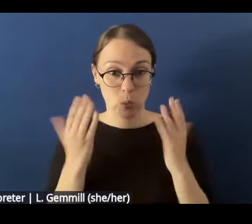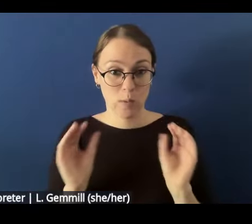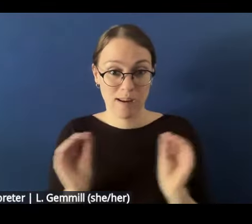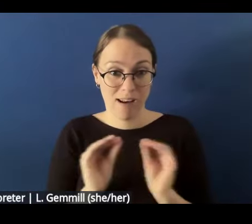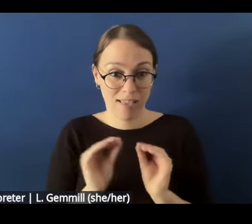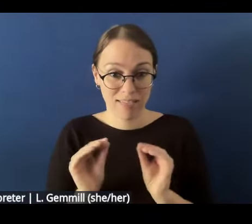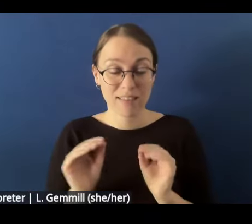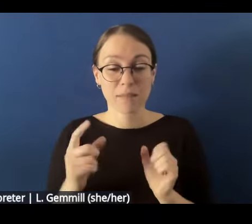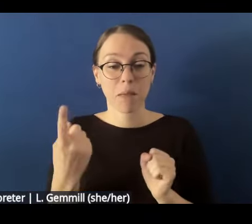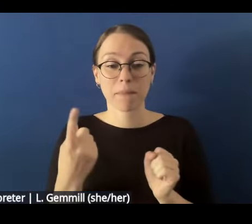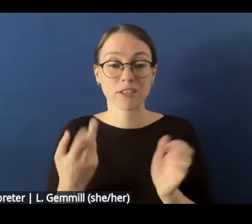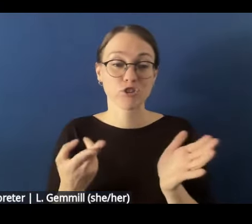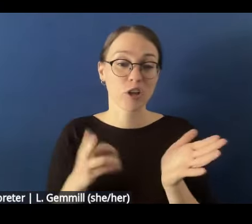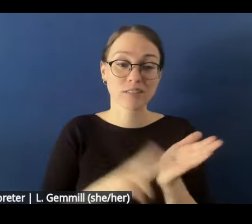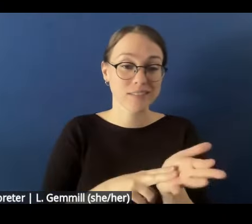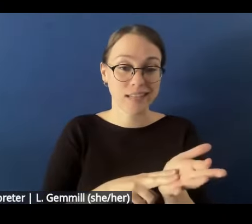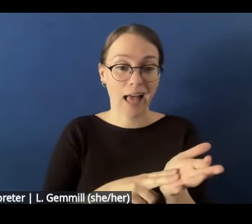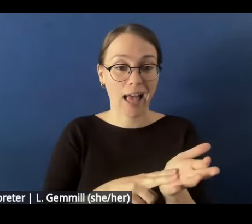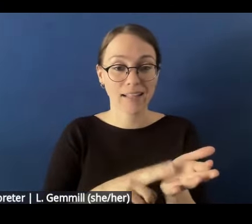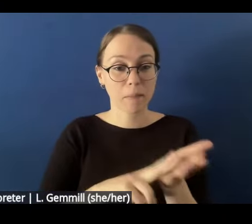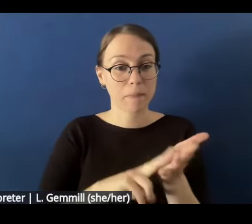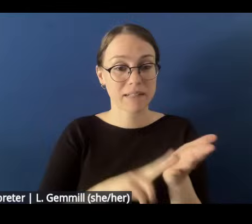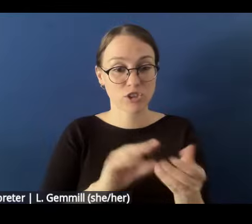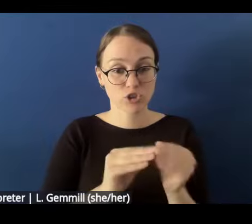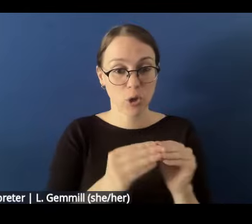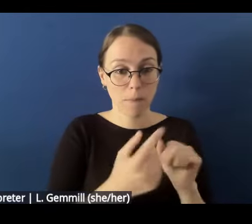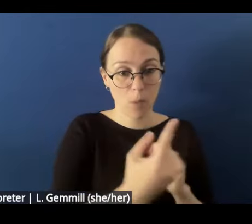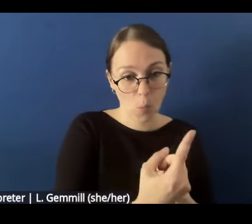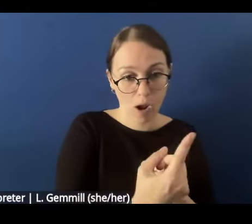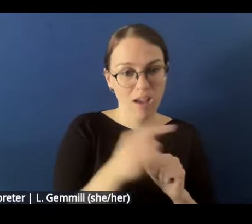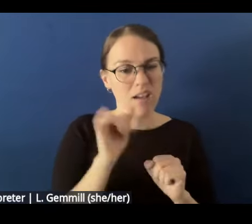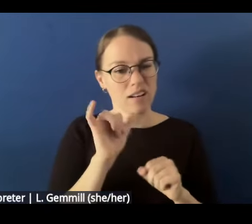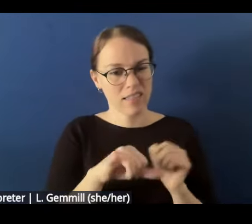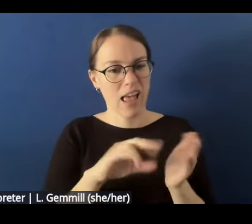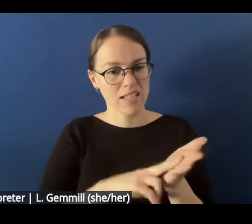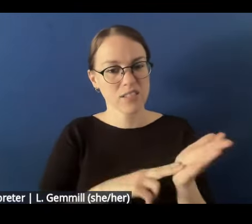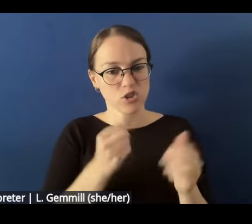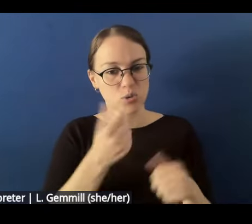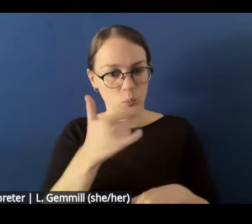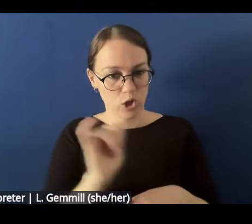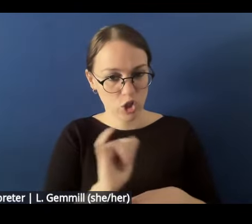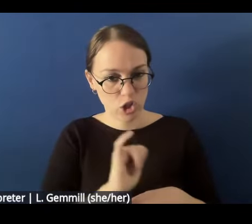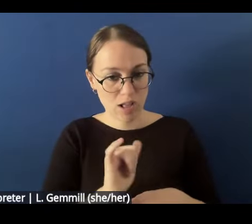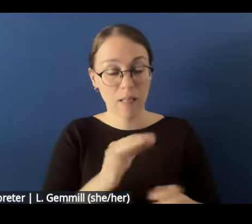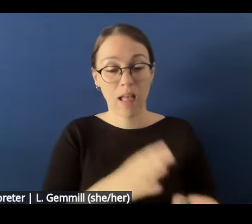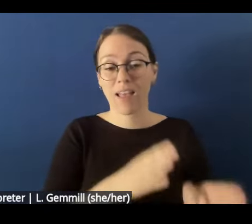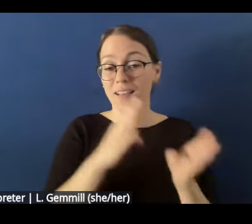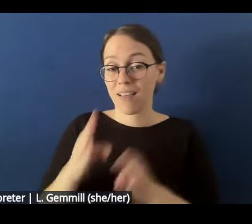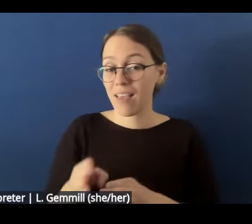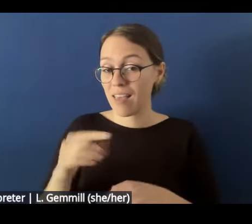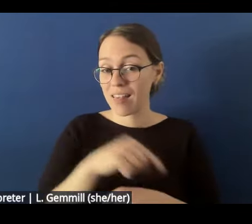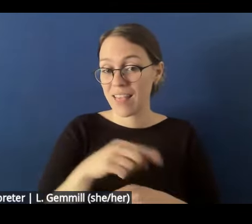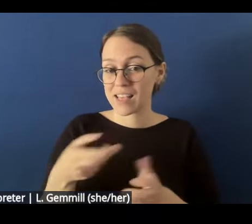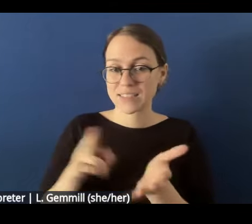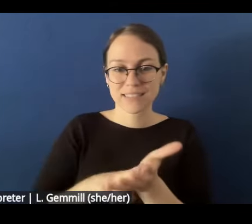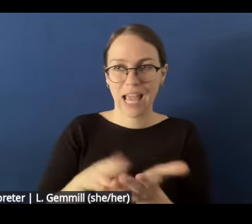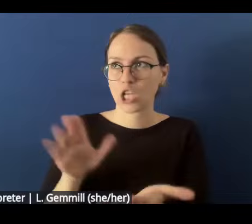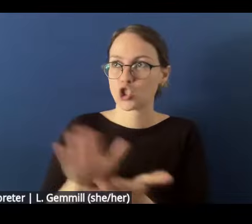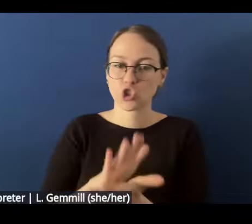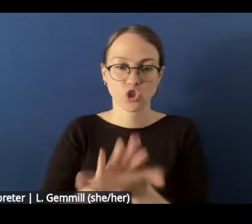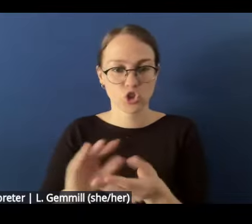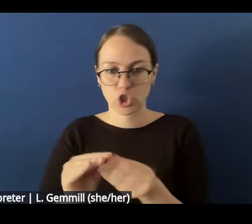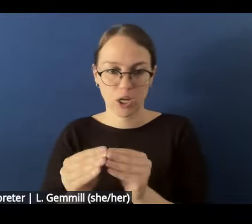circulator signed petition number 1 here. This is what their signature looked like. And they signed they signed sheet number 3